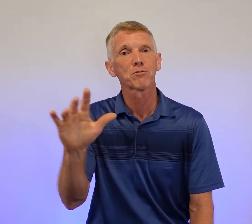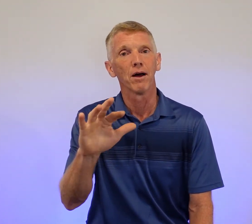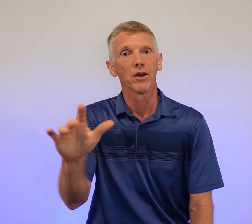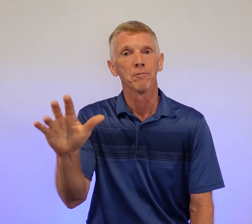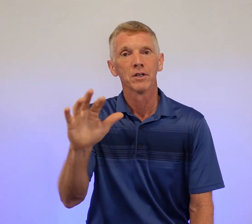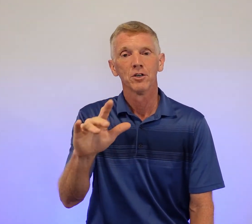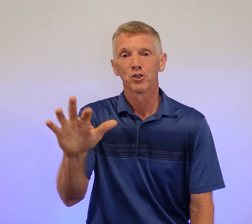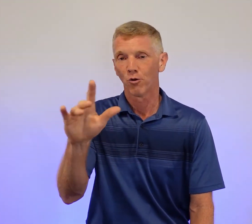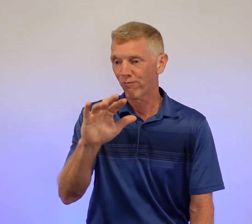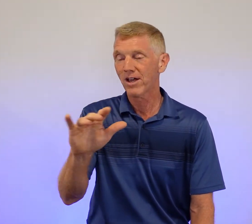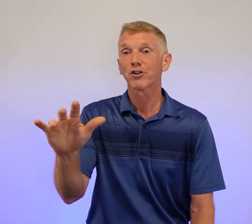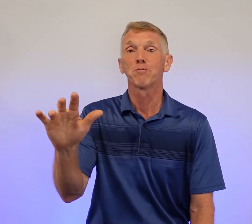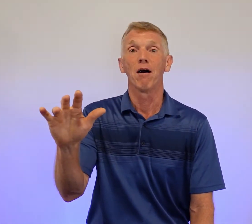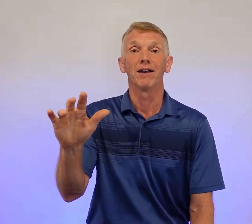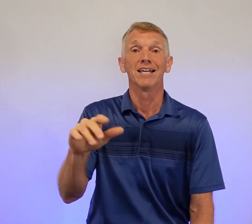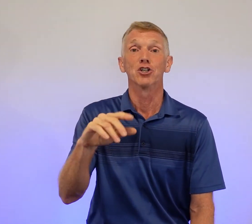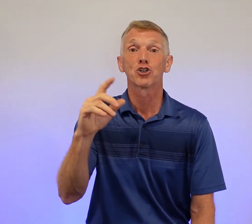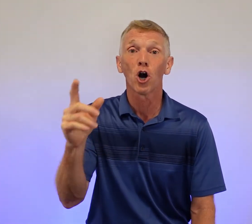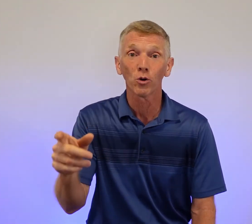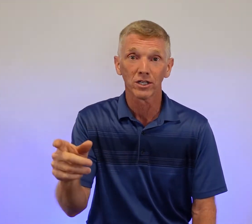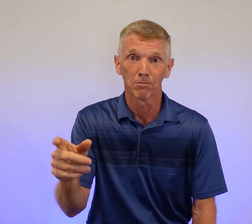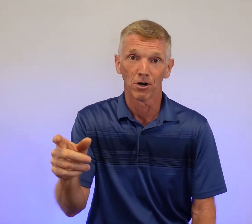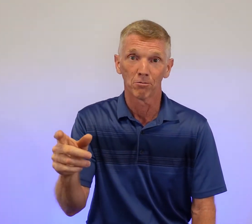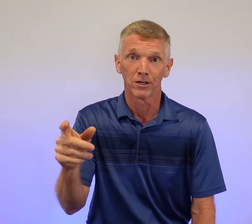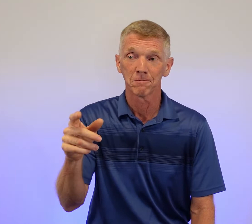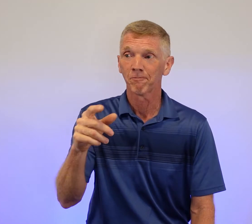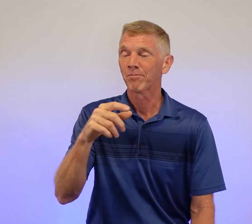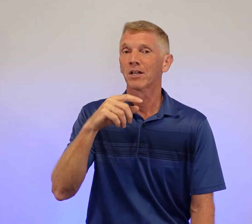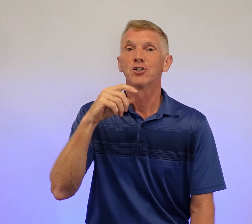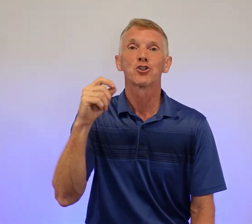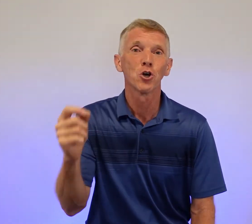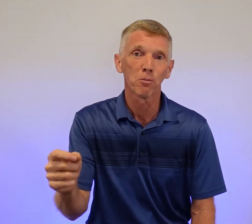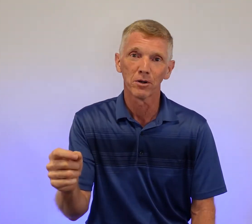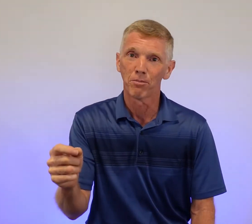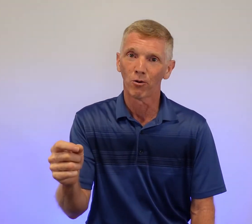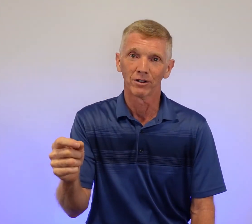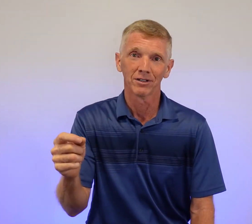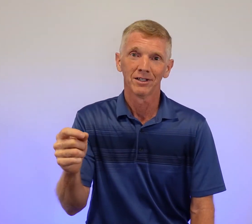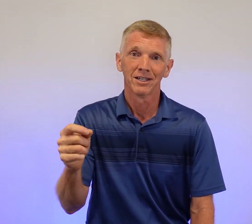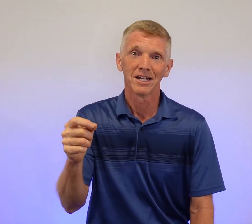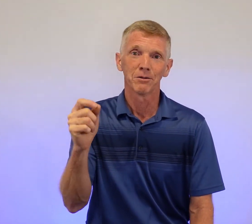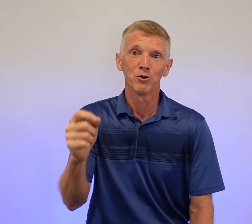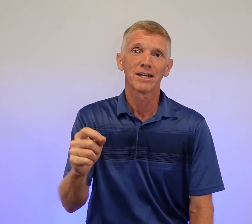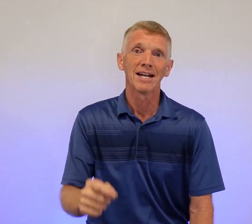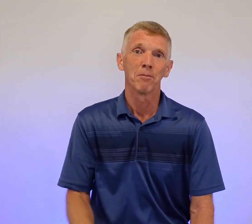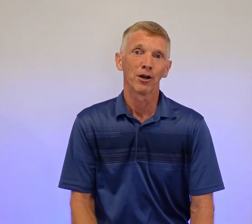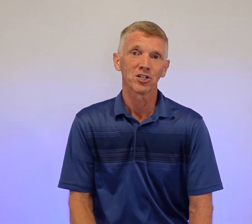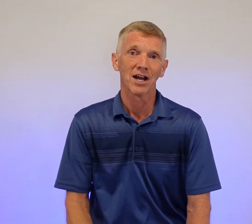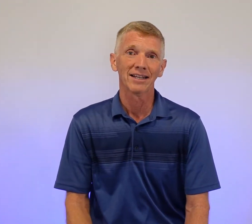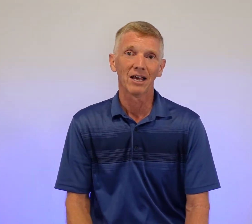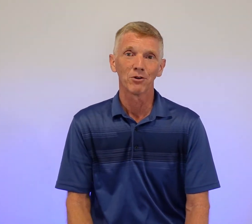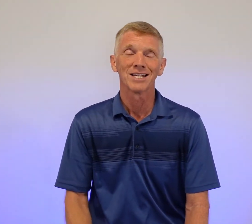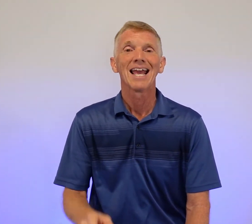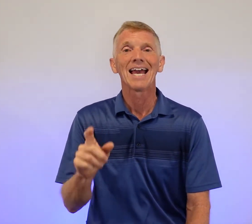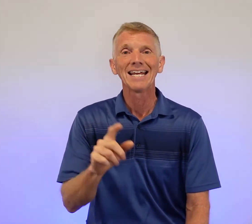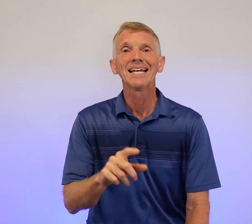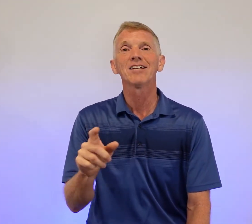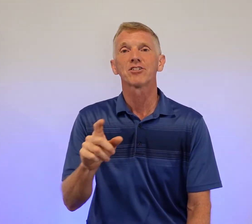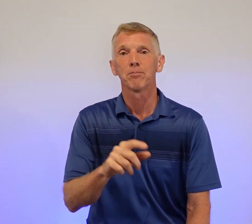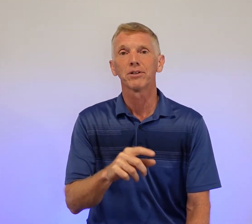them. So fingerspelling is totally appropriate, super important in communicating American Sign Language, and it is the place